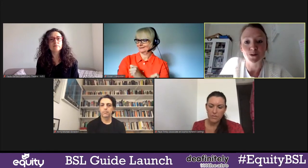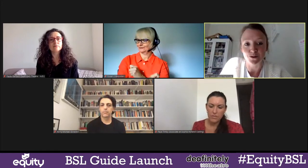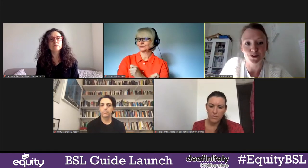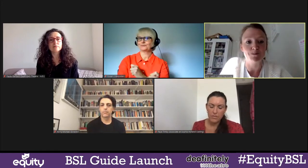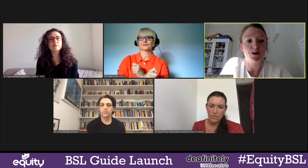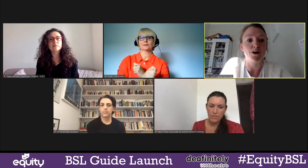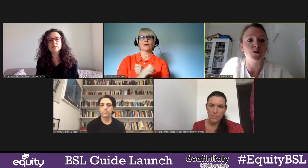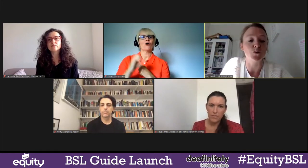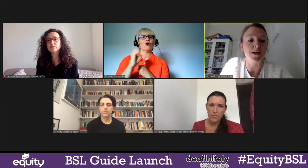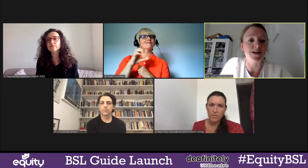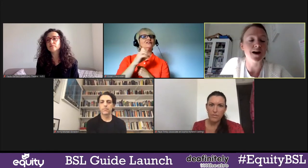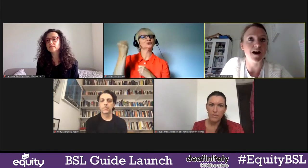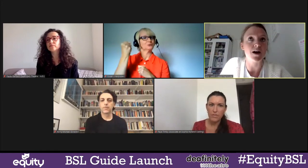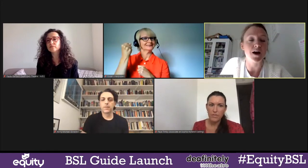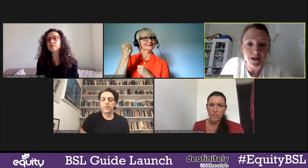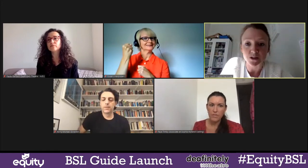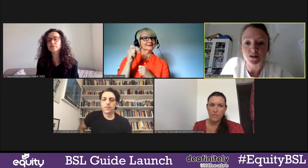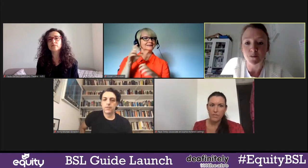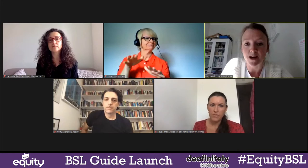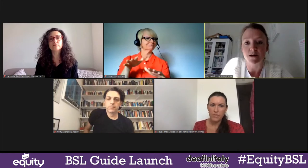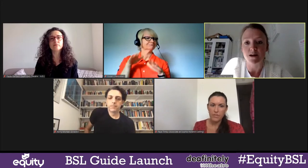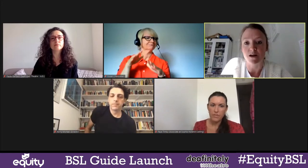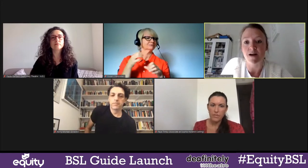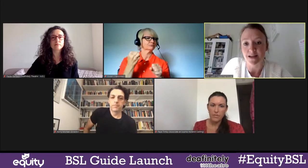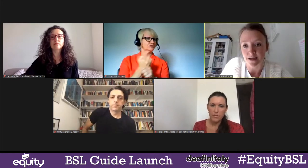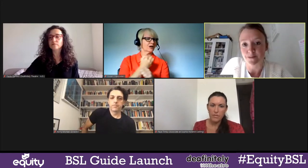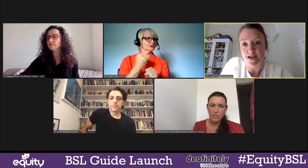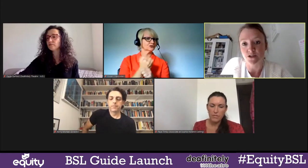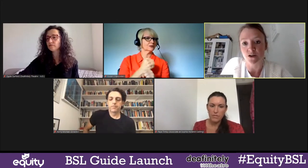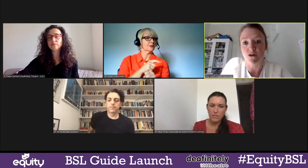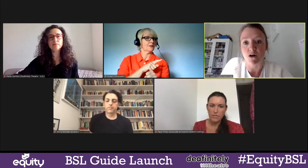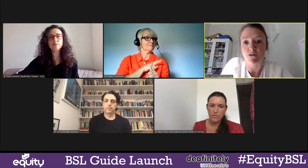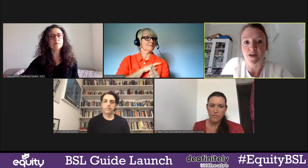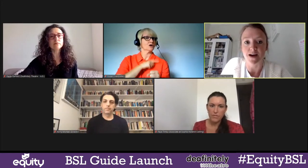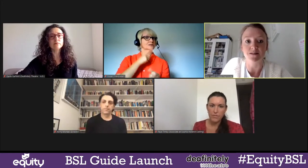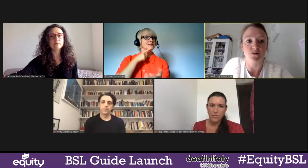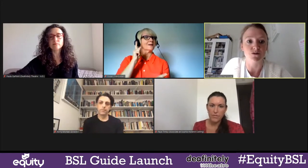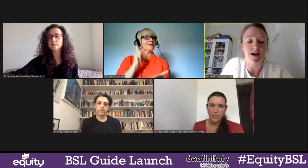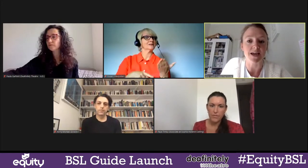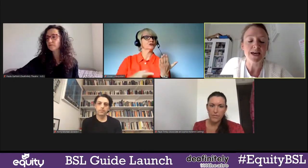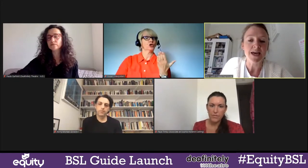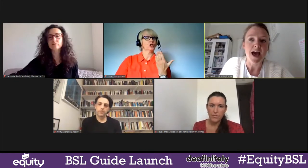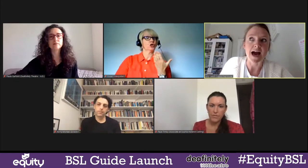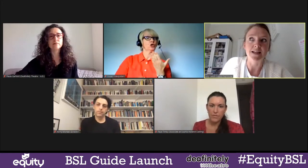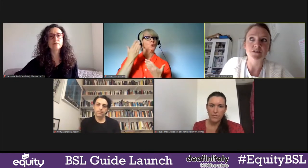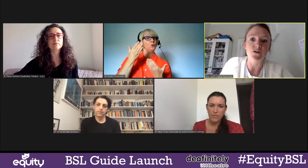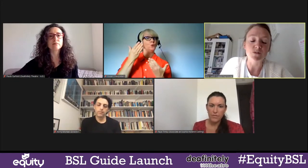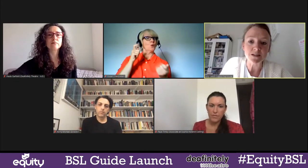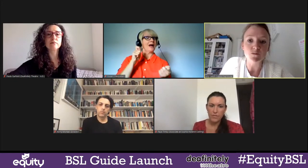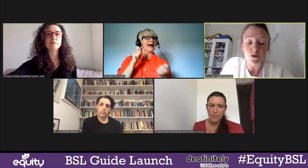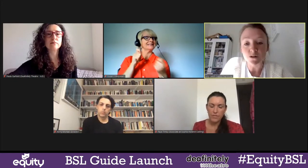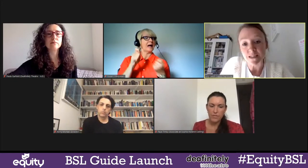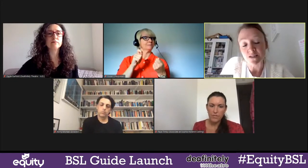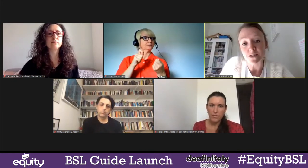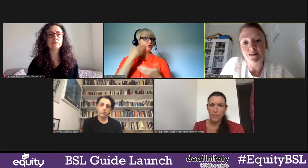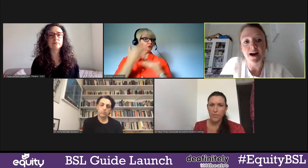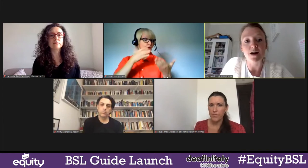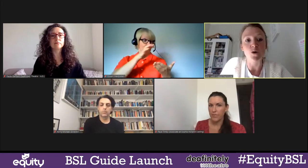production because we commissioned a brand new adaptation of that story. And one of the reasons we did that was